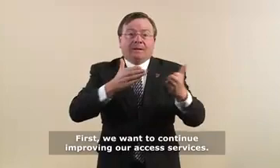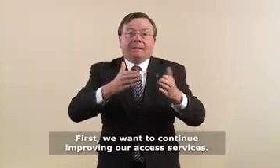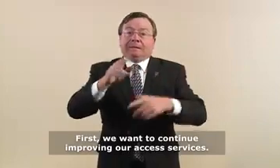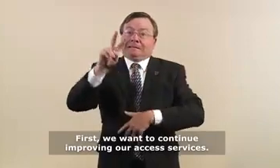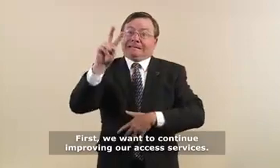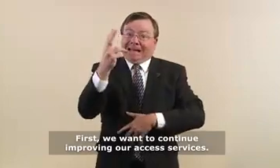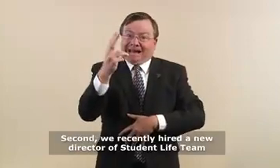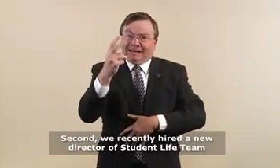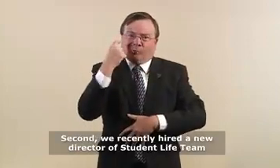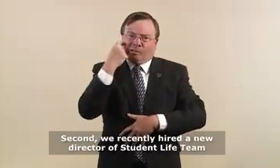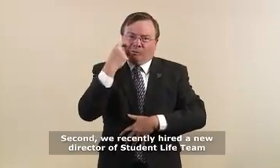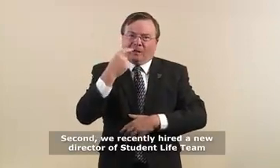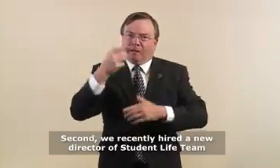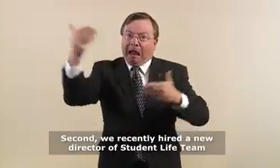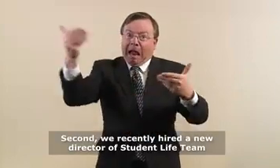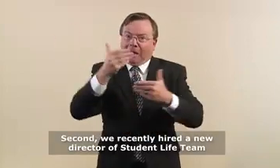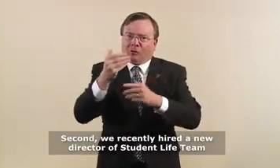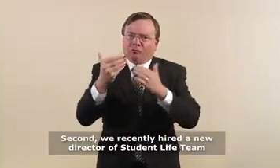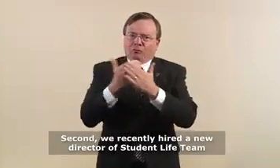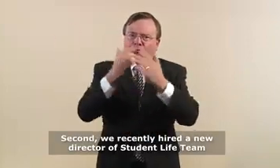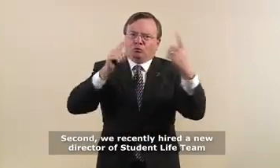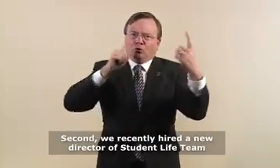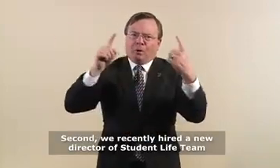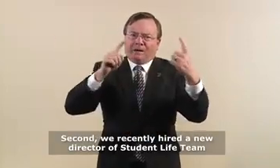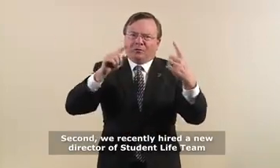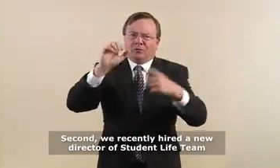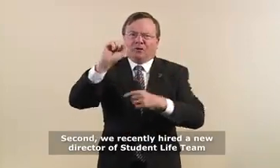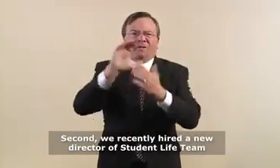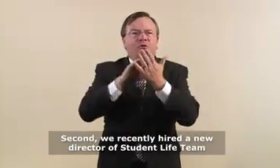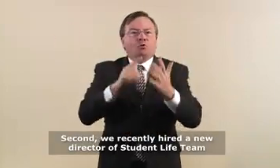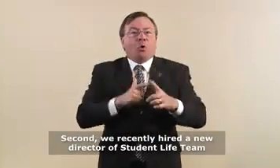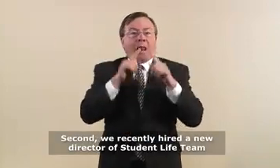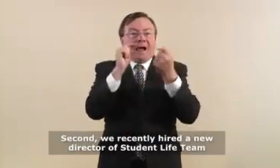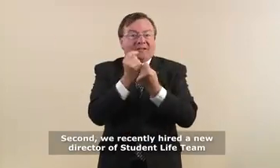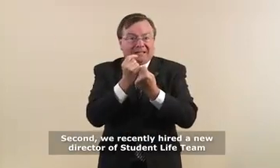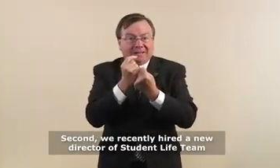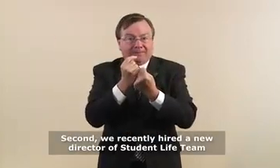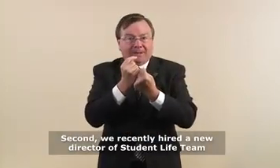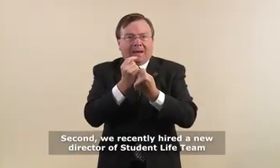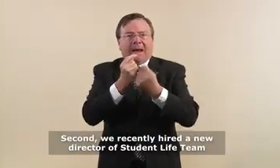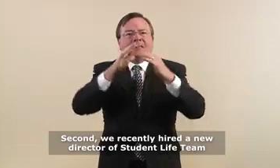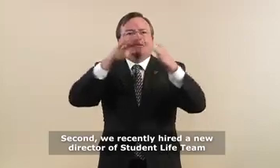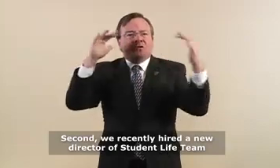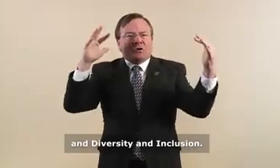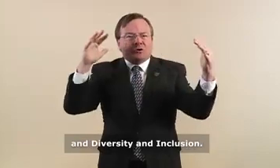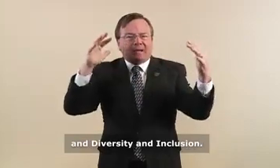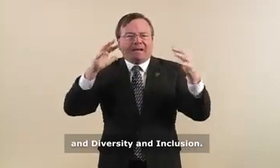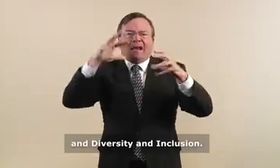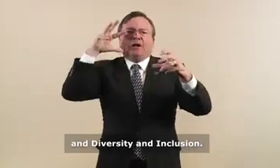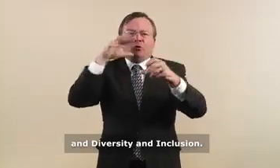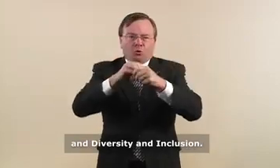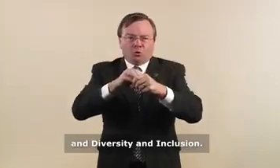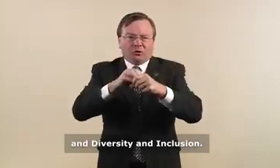services. Second, we recently hired a new director of Student Life Team and Diversity and